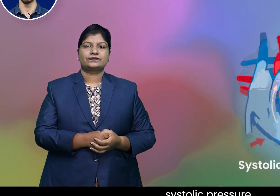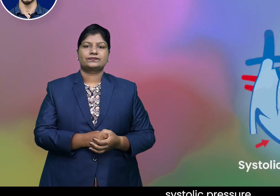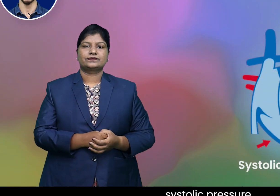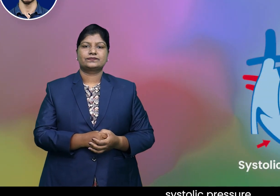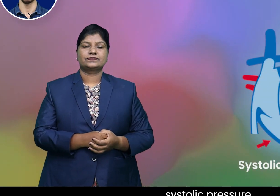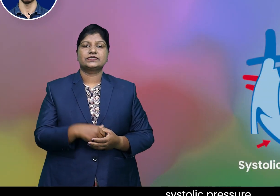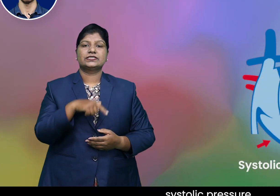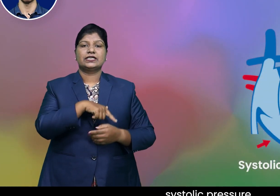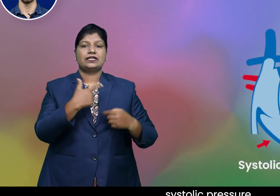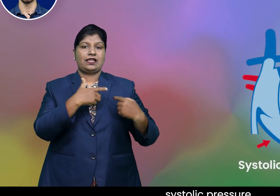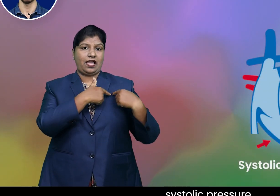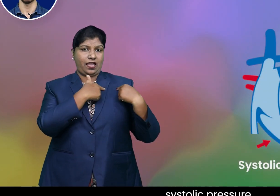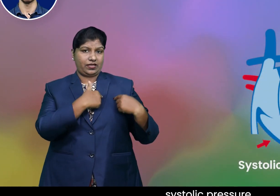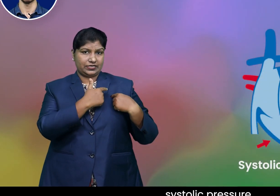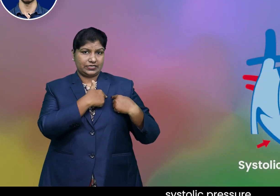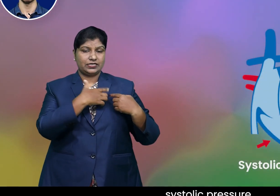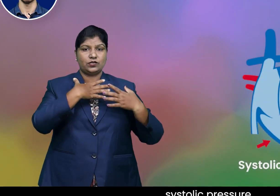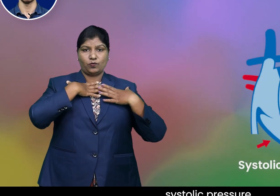systolic pressure,